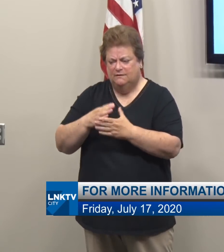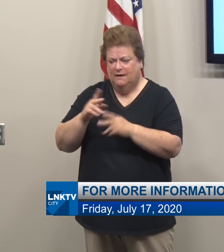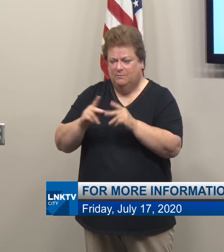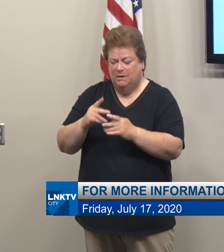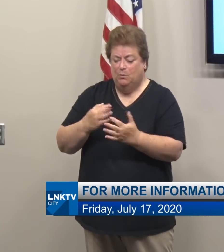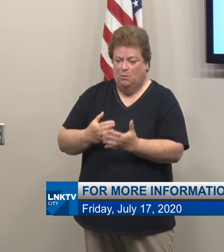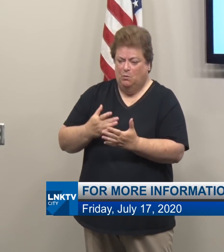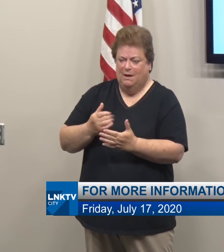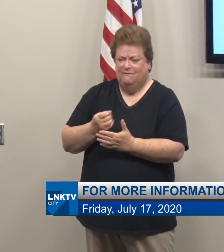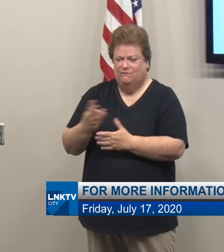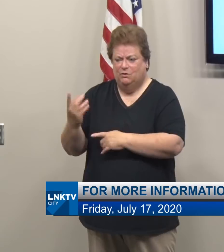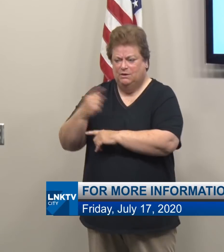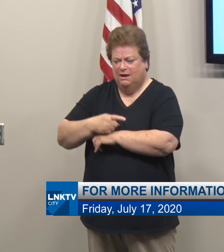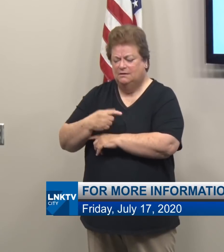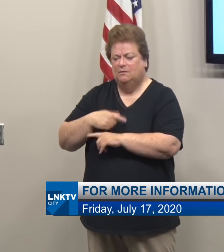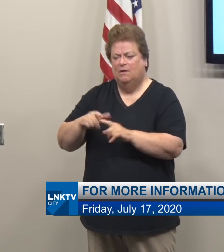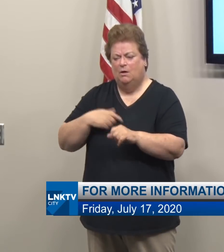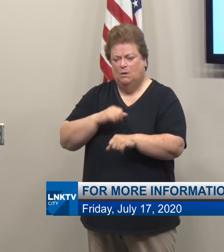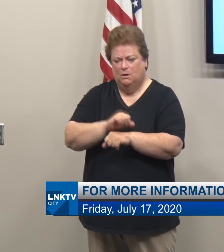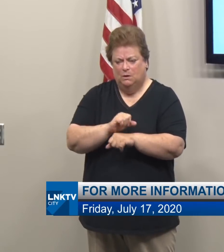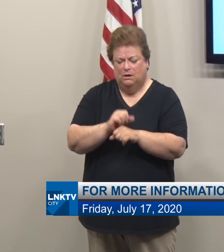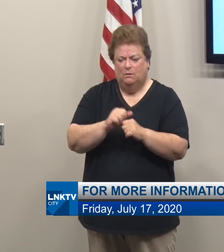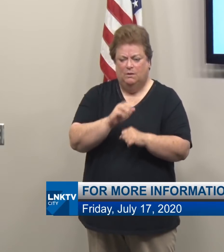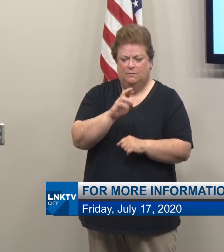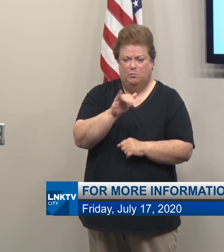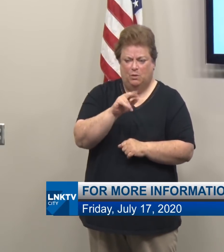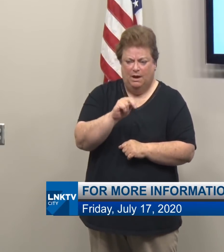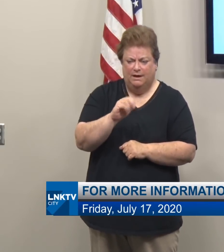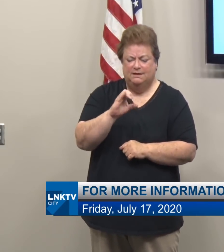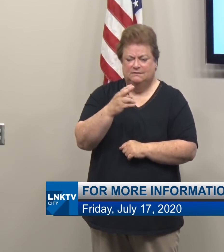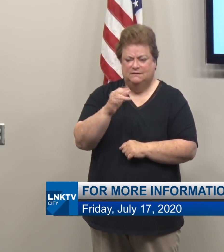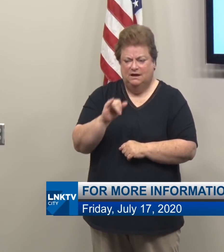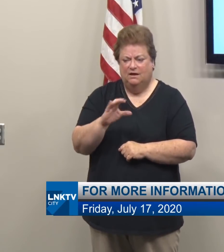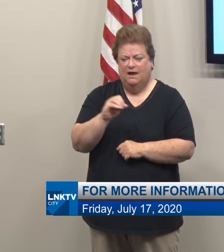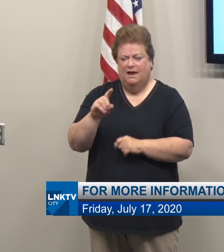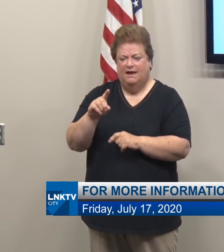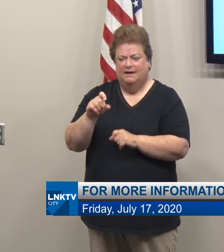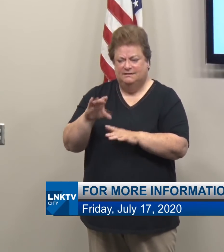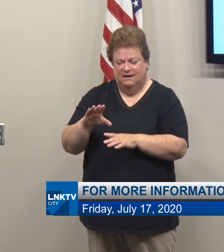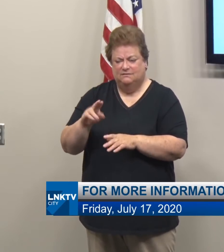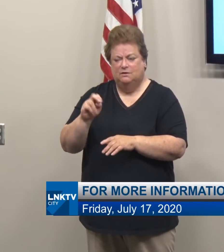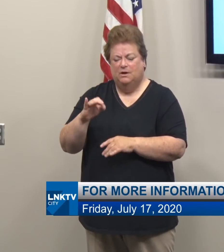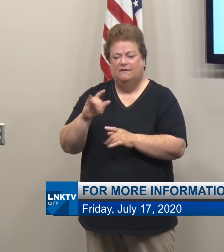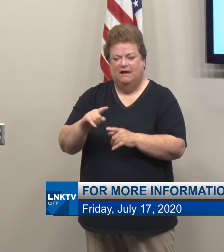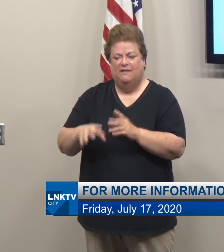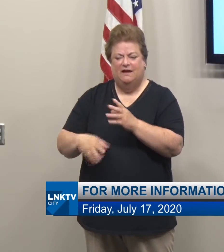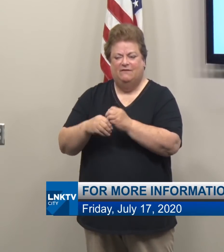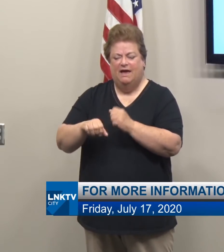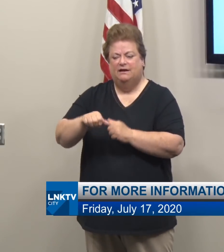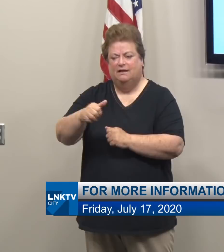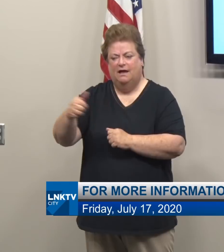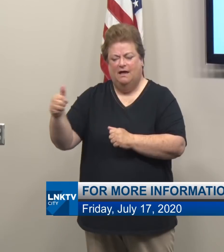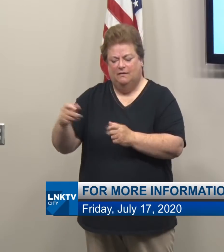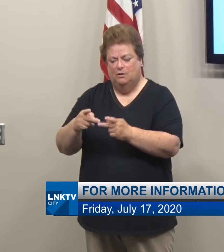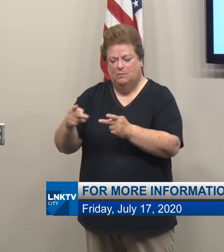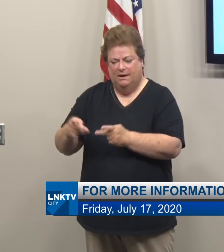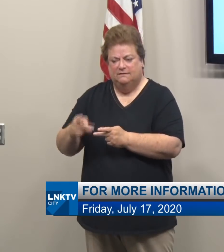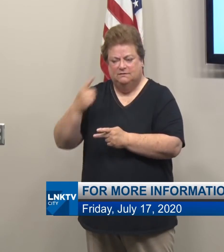get tested, but we worked with Bryan Health, CHI, and Test Nebraska, and they've added additional slots for testing by